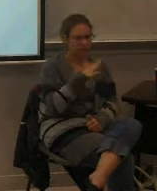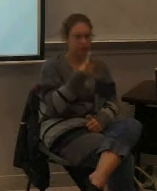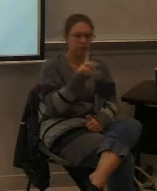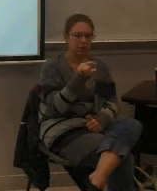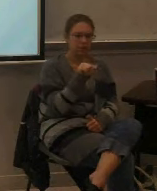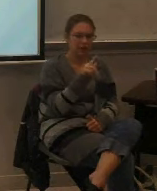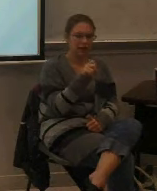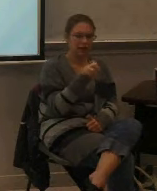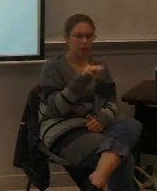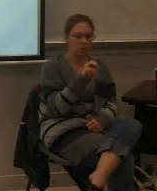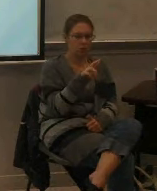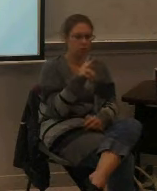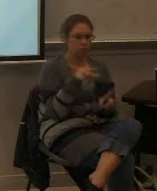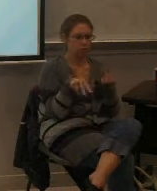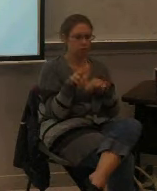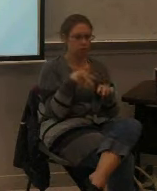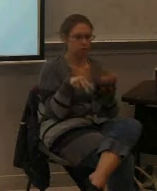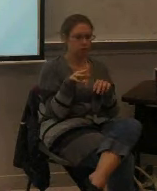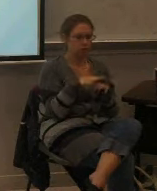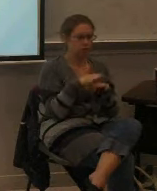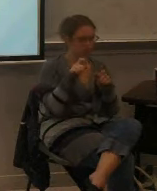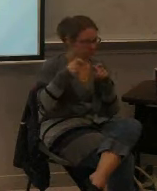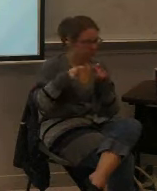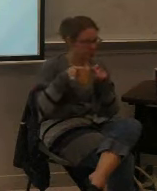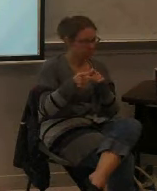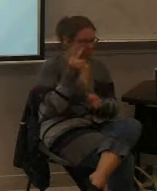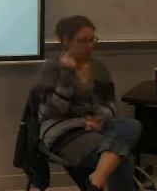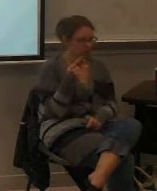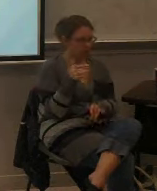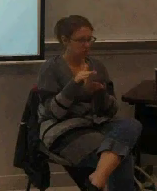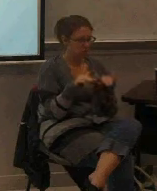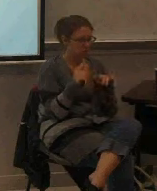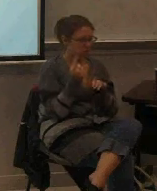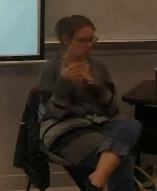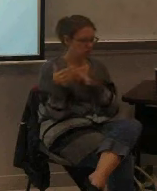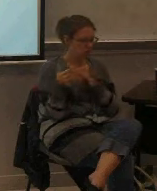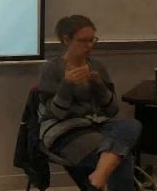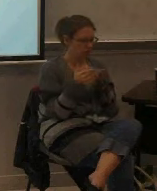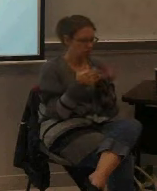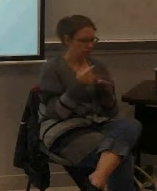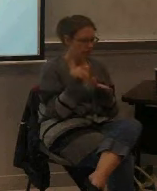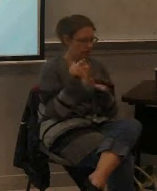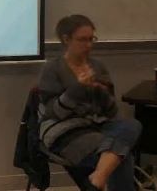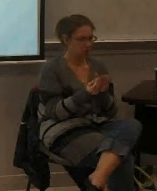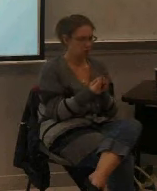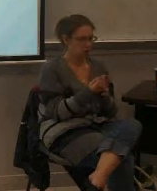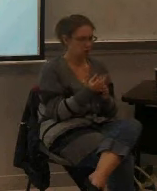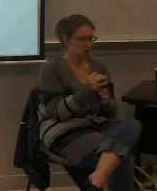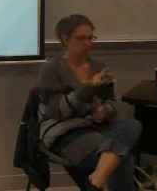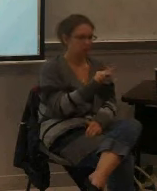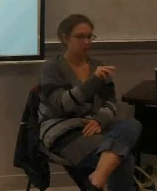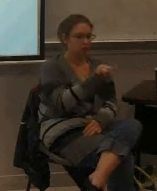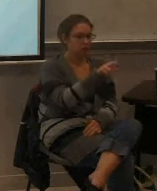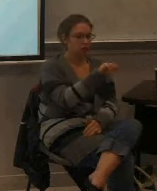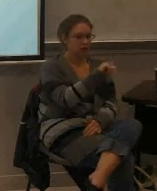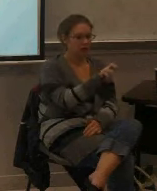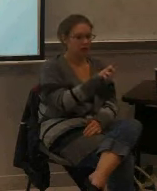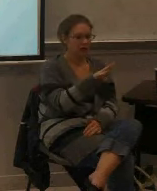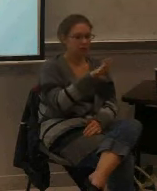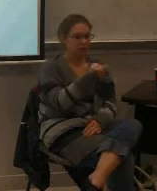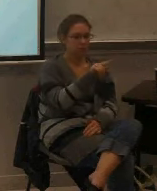under the microscope, and he saw they were all swimming one way. He had this culture of marine bacteria. He saw they were all swimming one